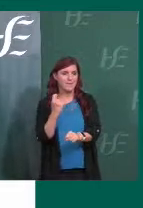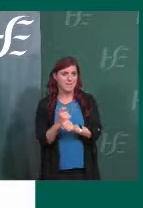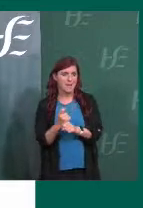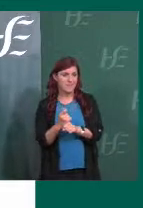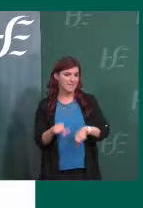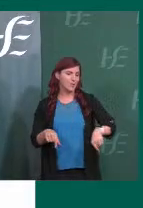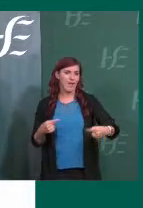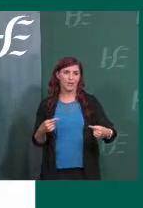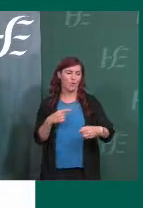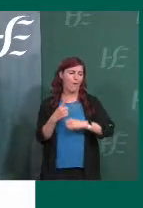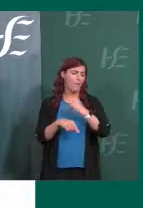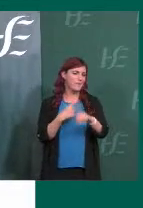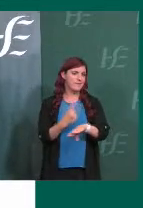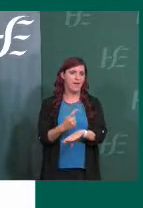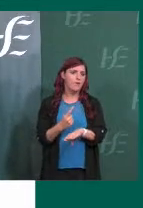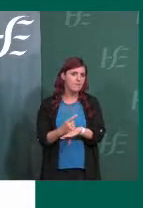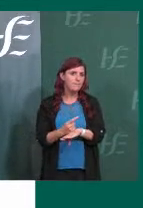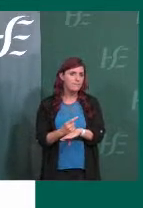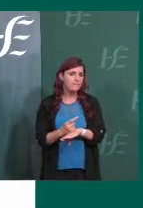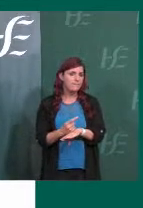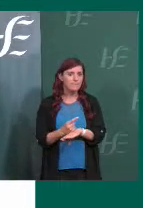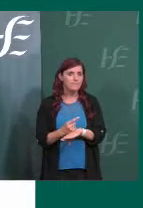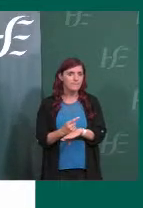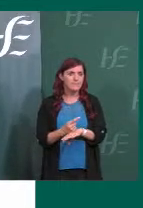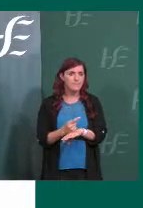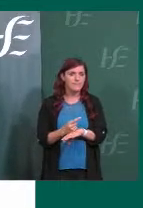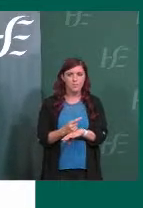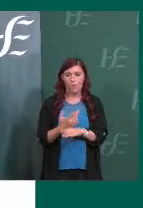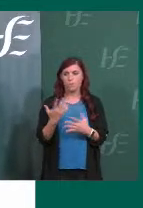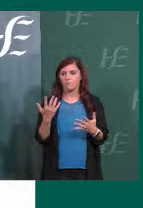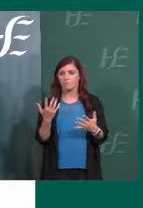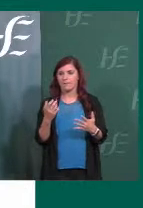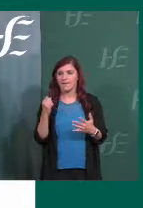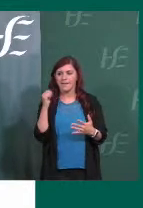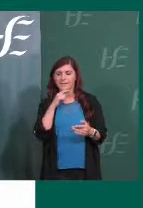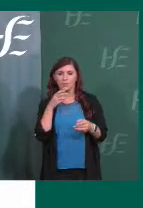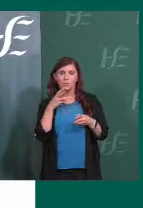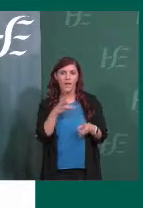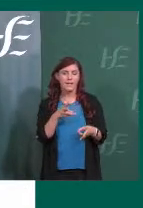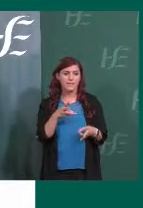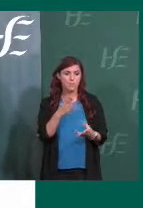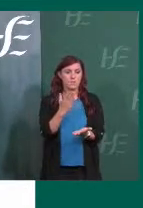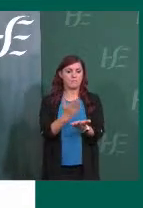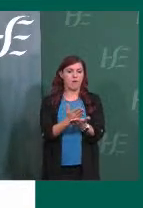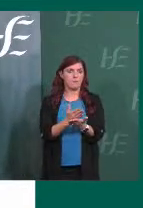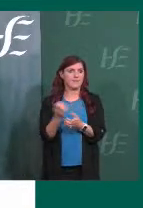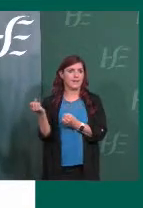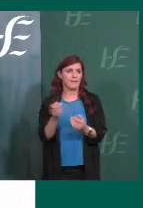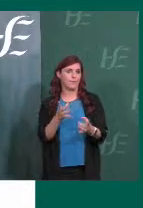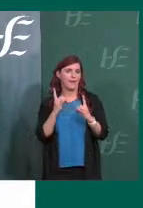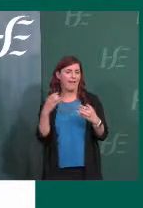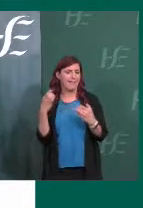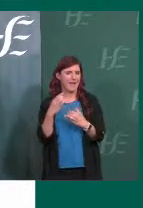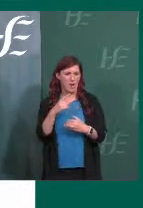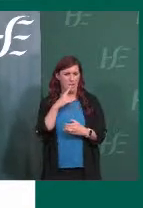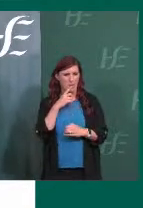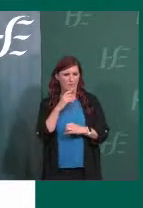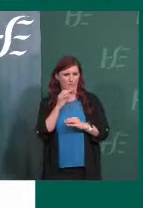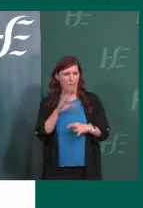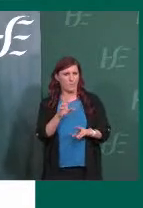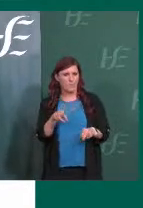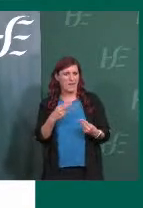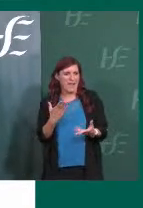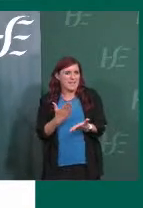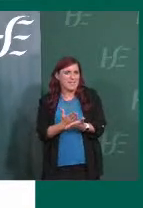The easiest way in the world to prevent healthcare associated infection is not to deliver healthcare. That's clearly not an option. So what we have to